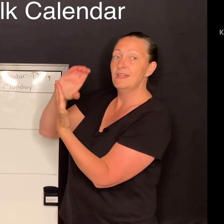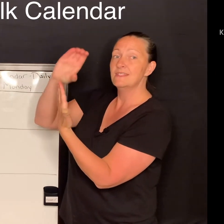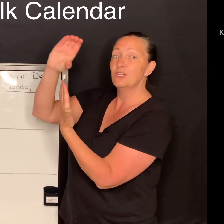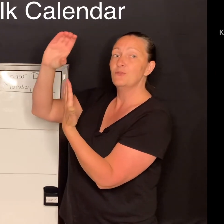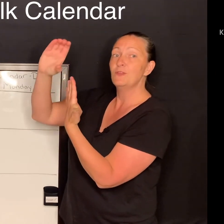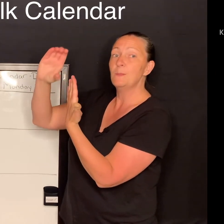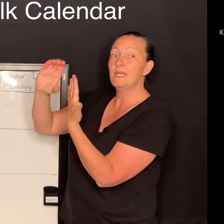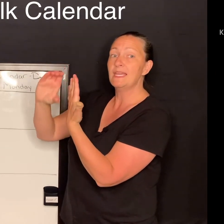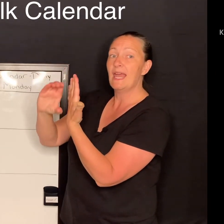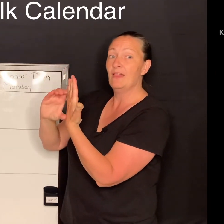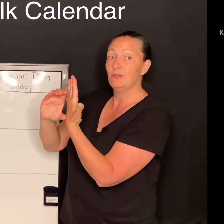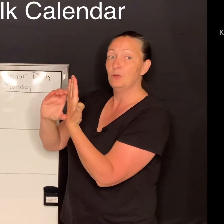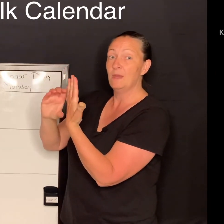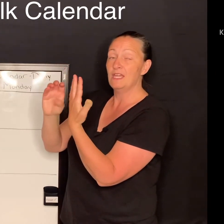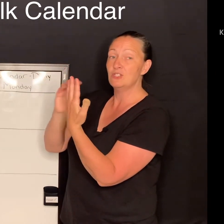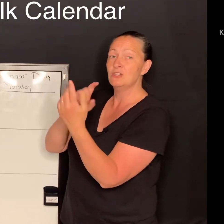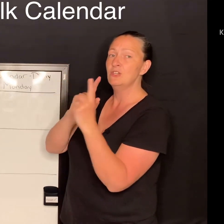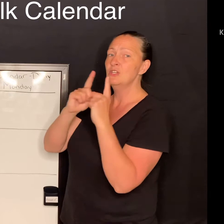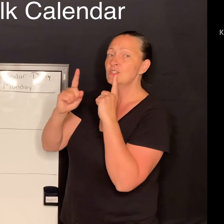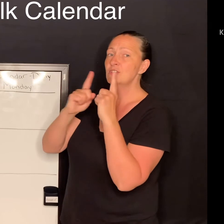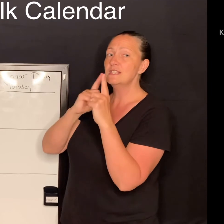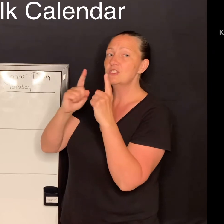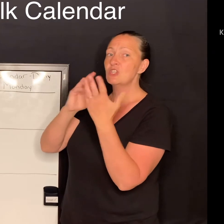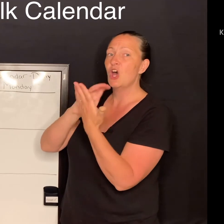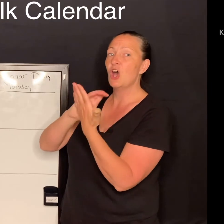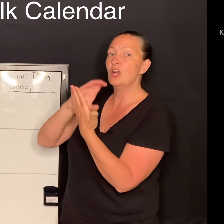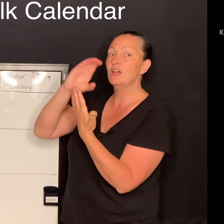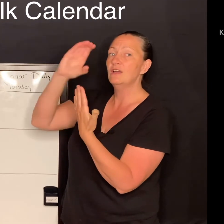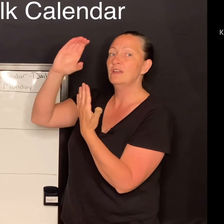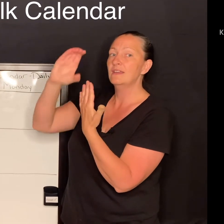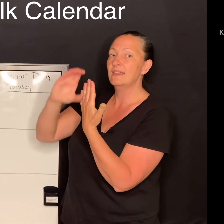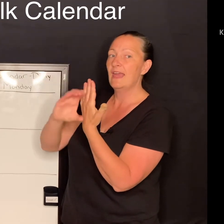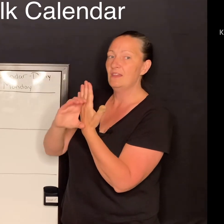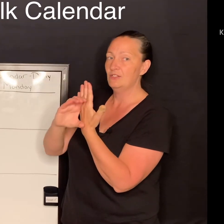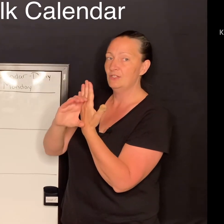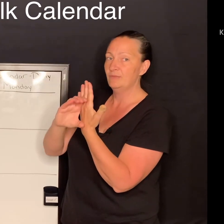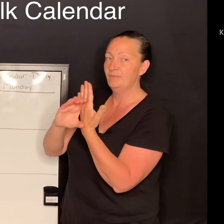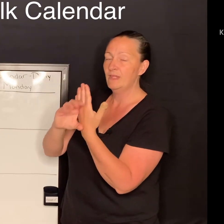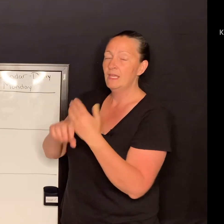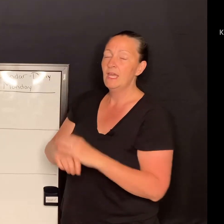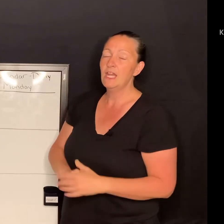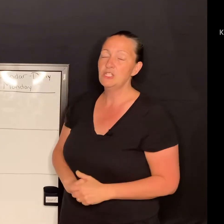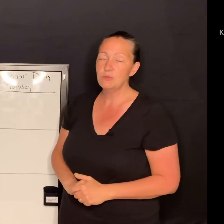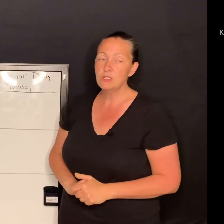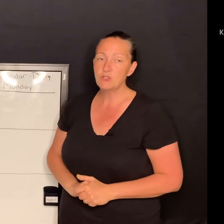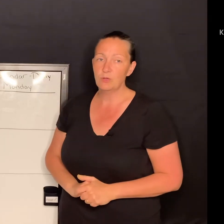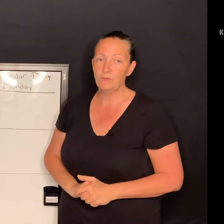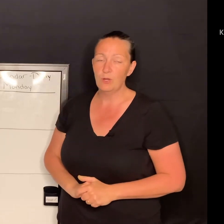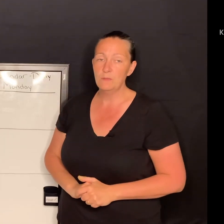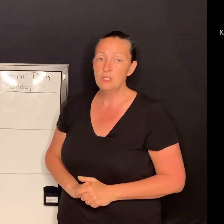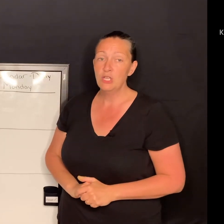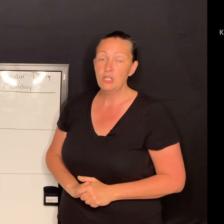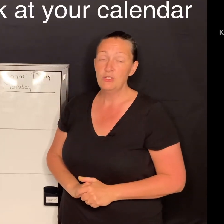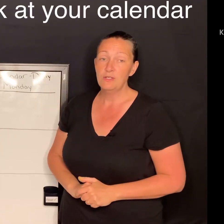you're flipping a calendar page. So let's talk calendar. And I do it short formed. You could